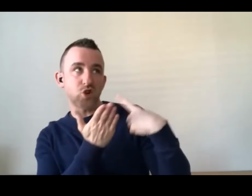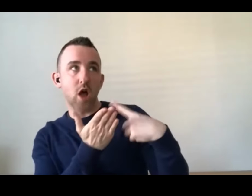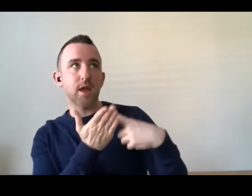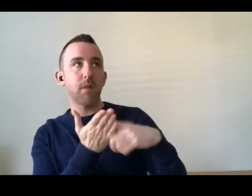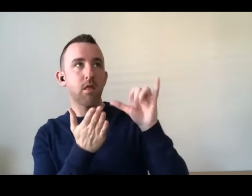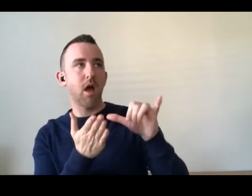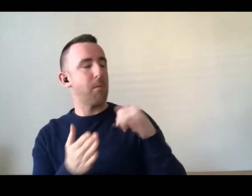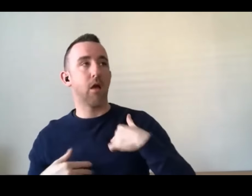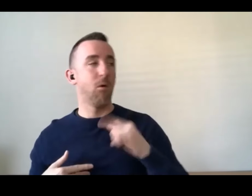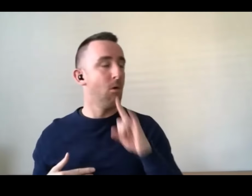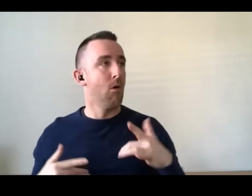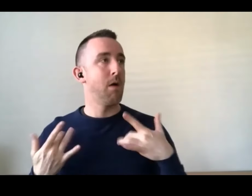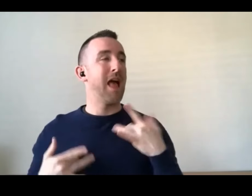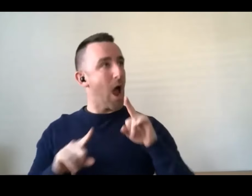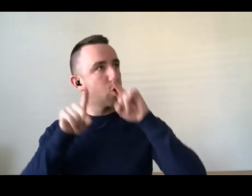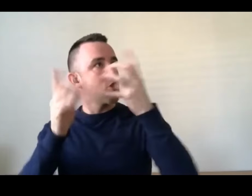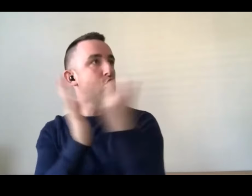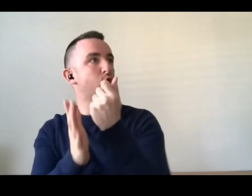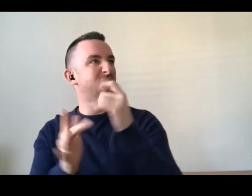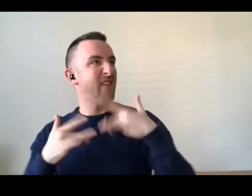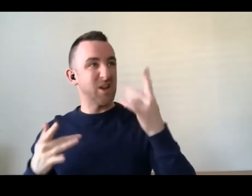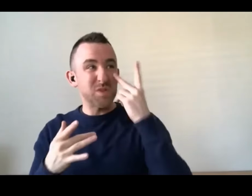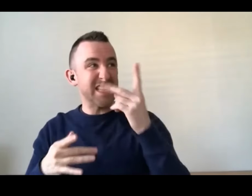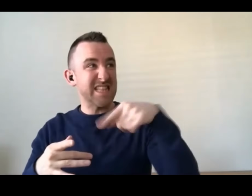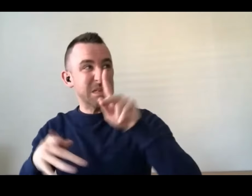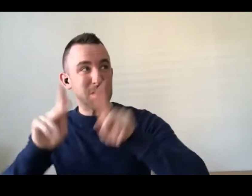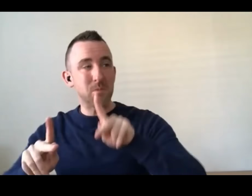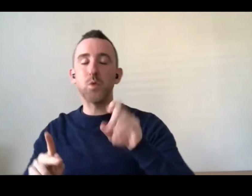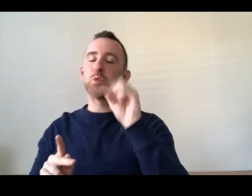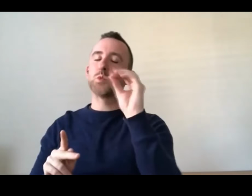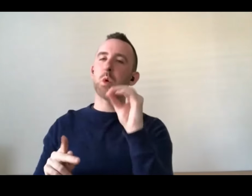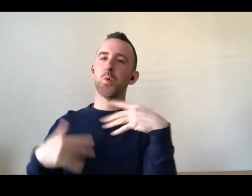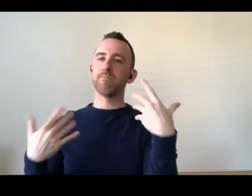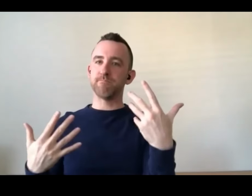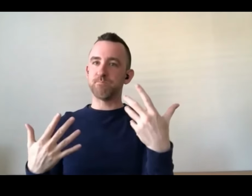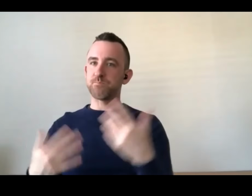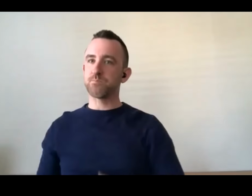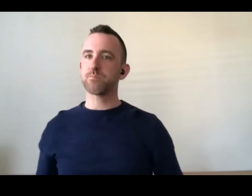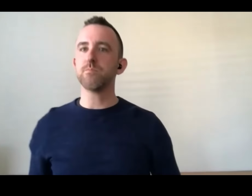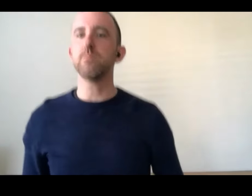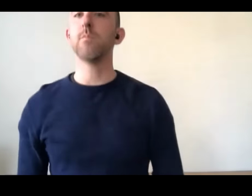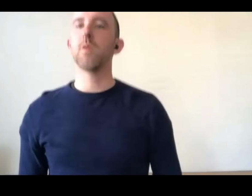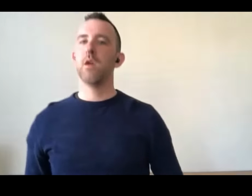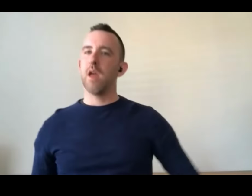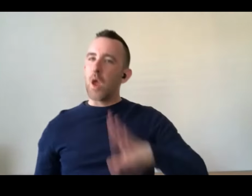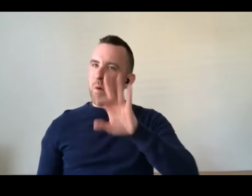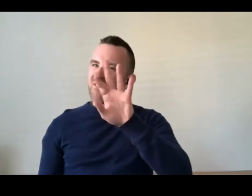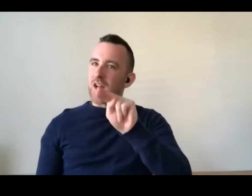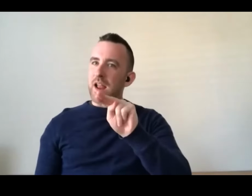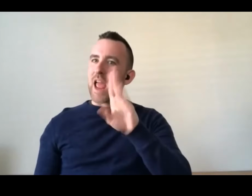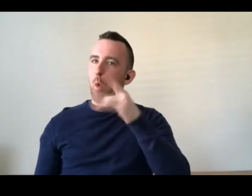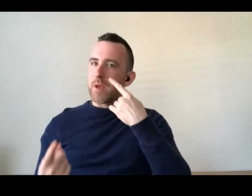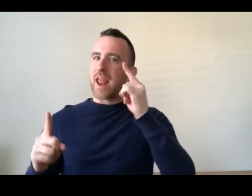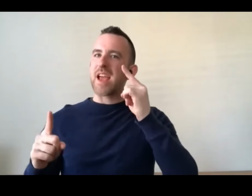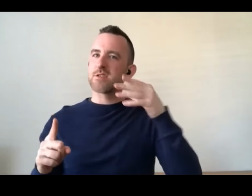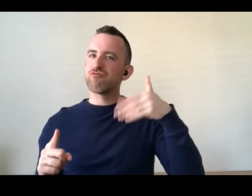this is so exciting. I would go to this event just to see these people. So it's going to be fun. And we're going to be announcing those over the next